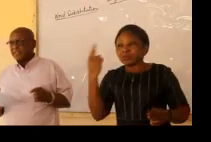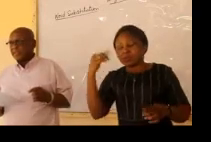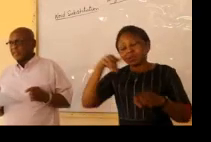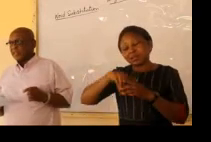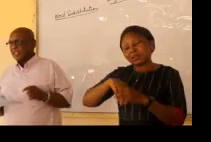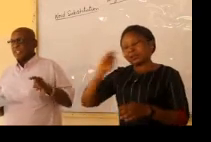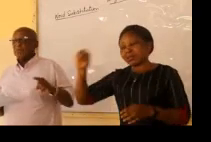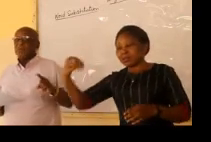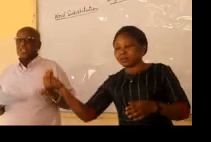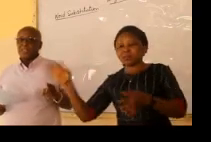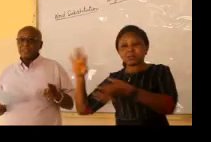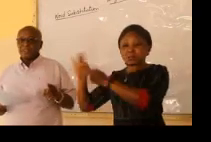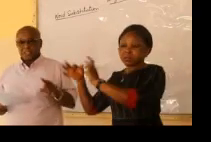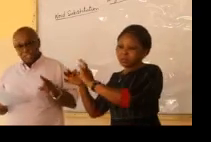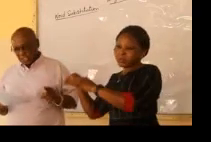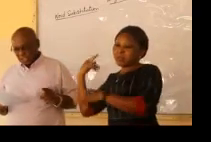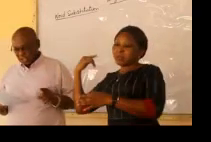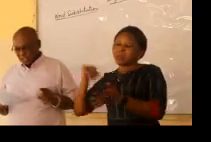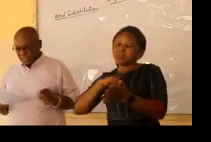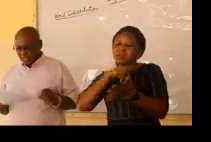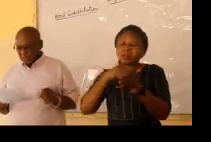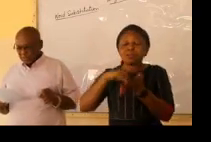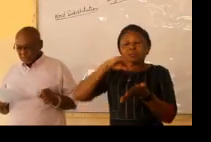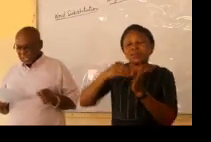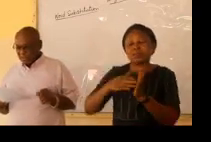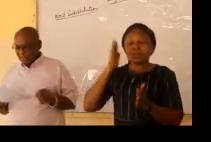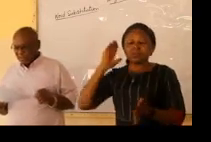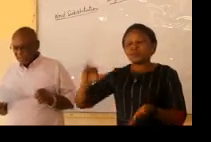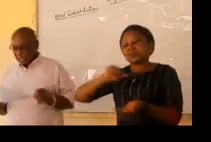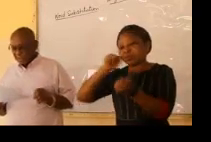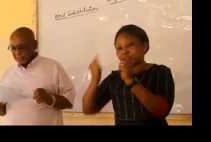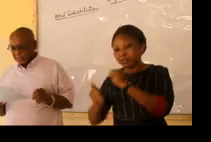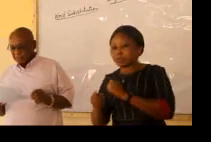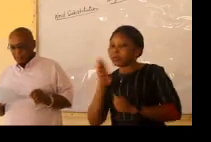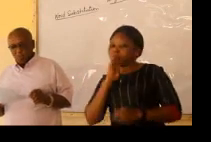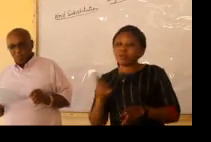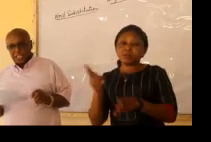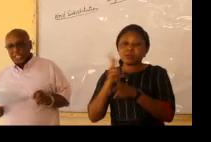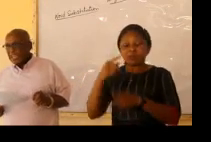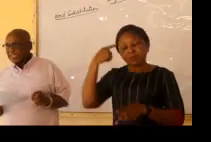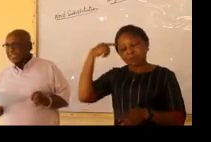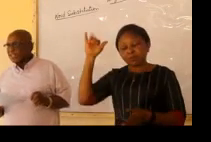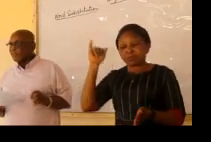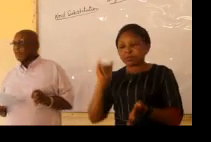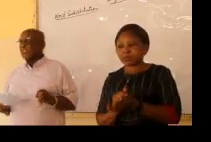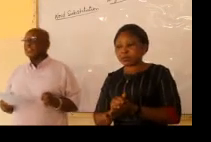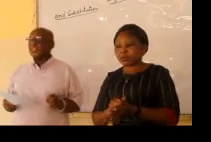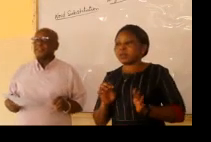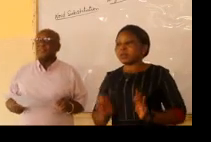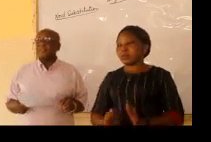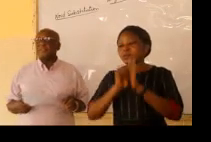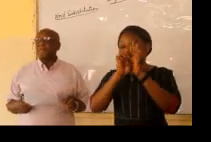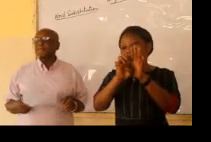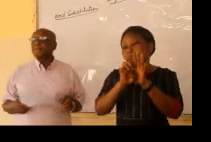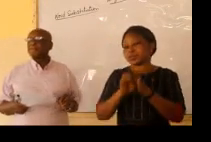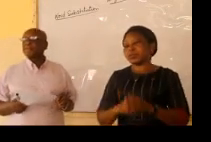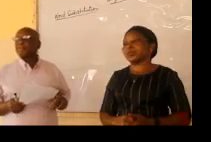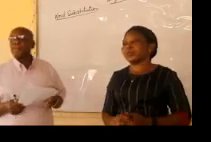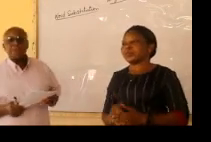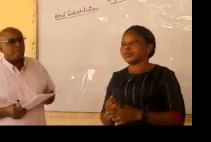context, its meaning changes. So be careful for that. Okay, let's take, for instance,